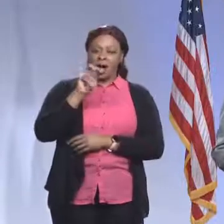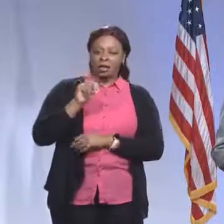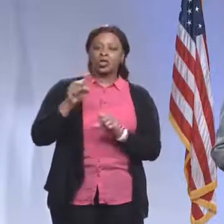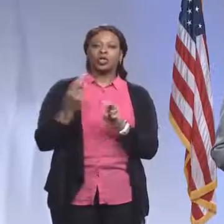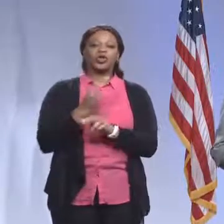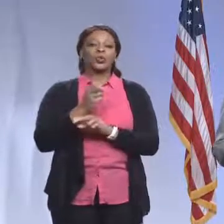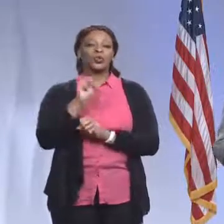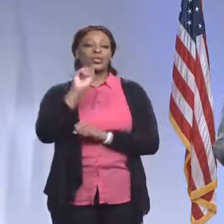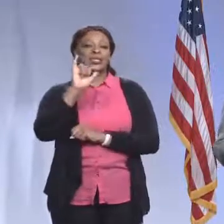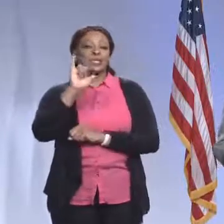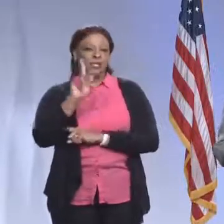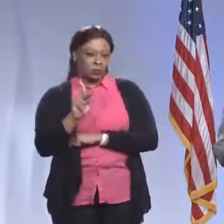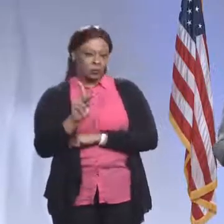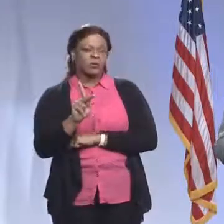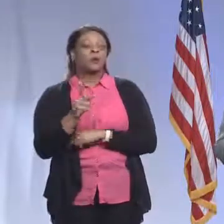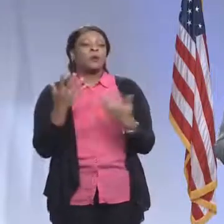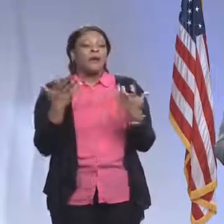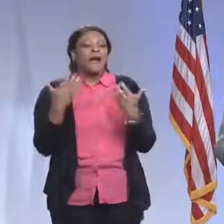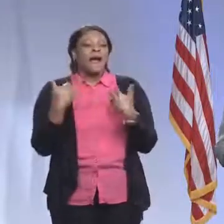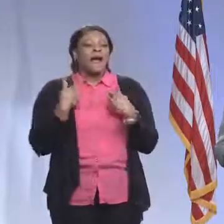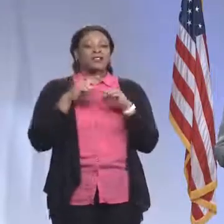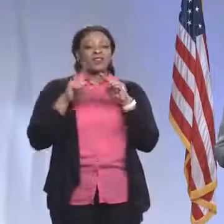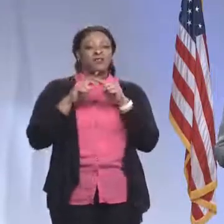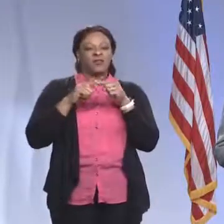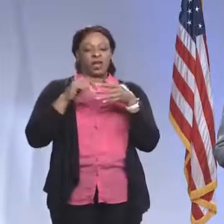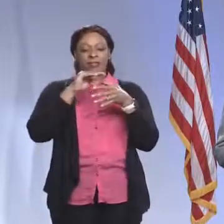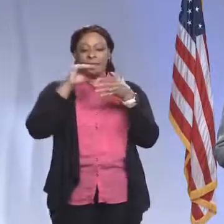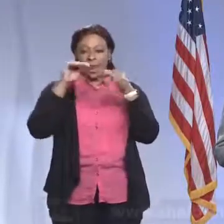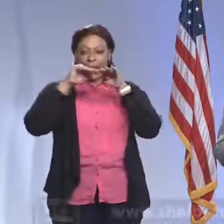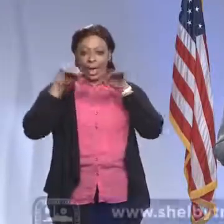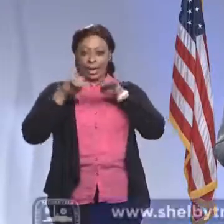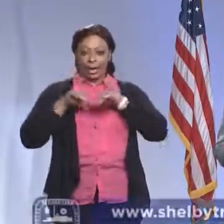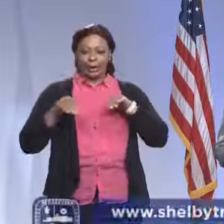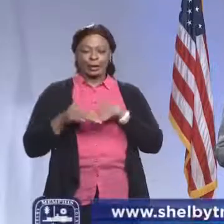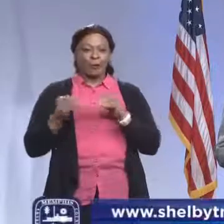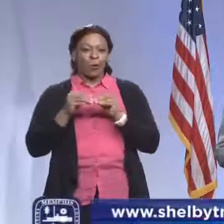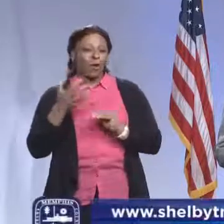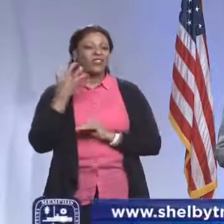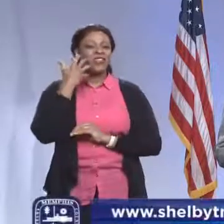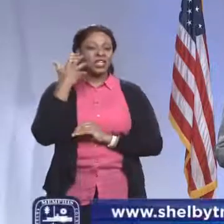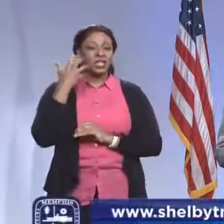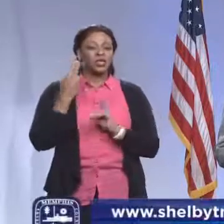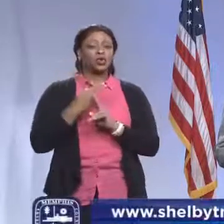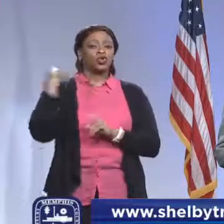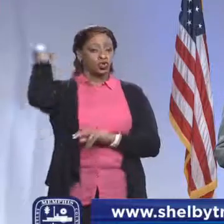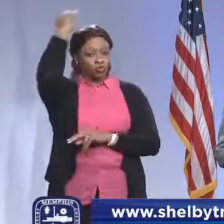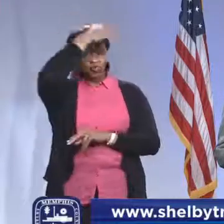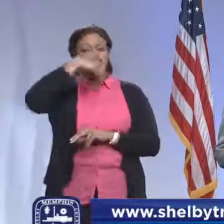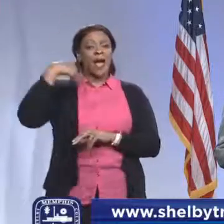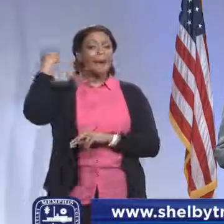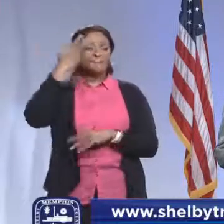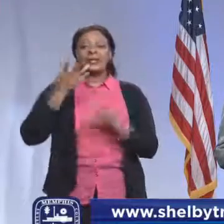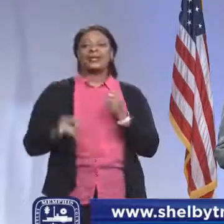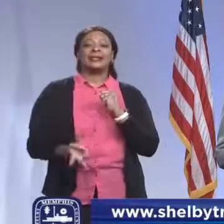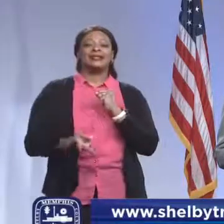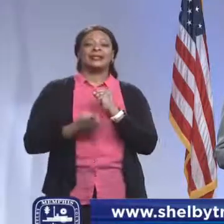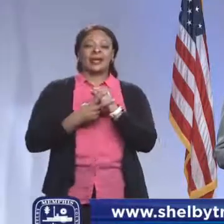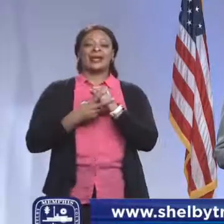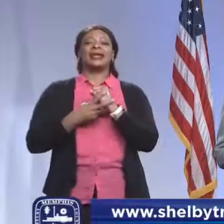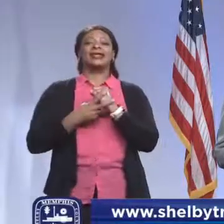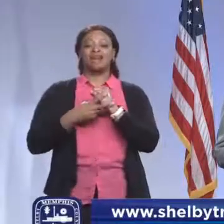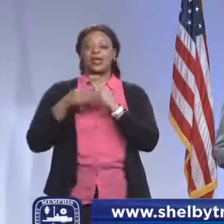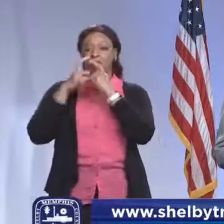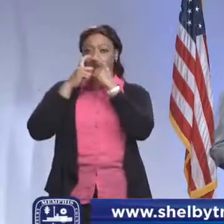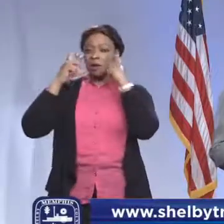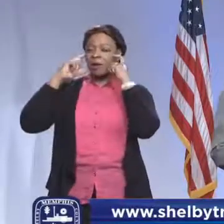use silk, and you want it to have several layers. By using a wrap, you actually save some of the surgical masks